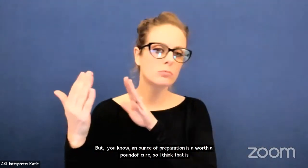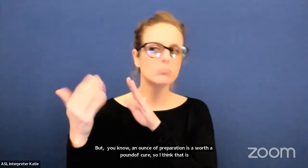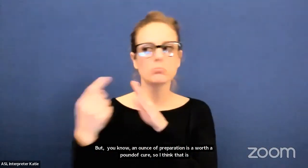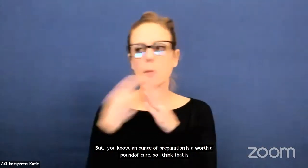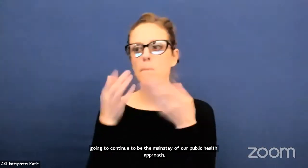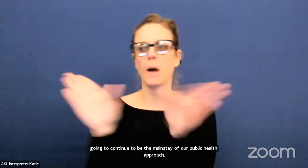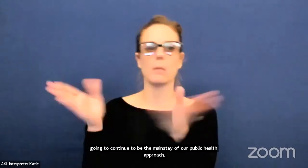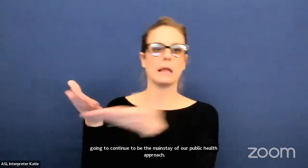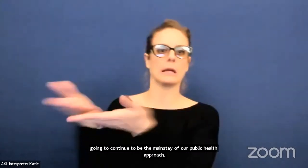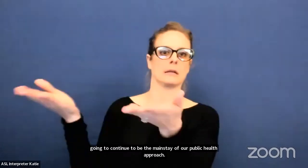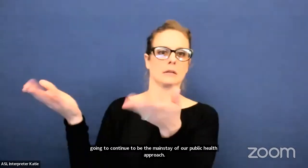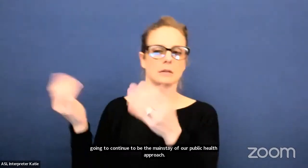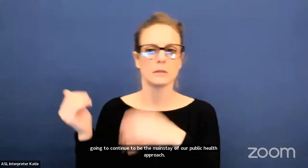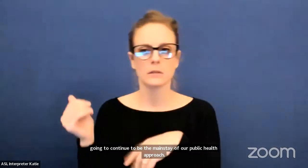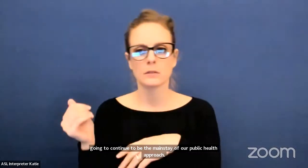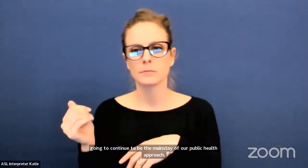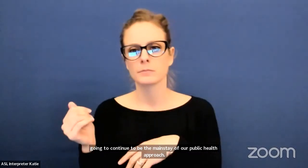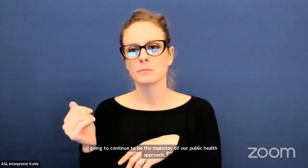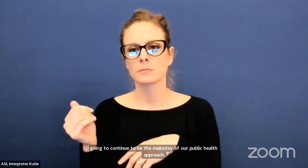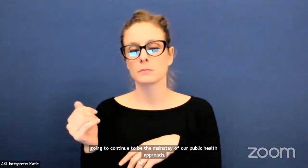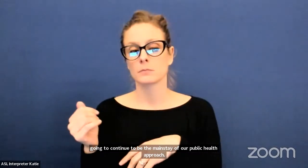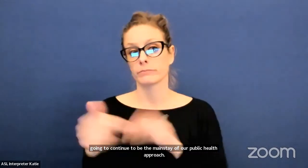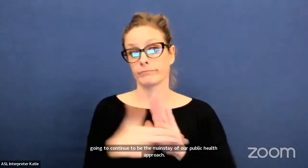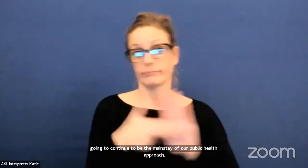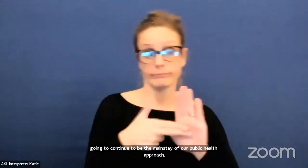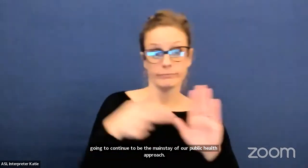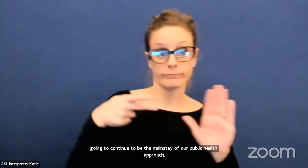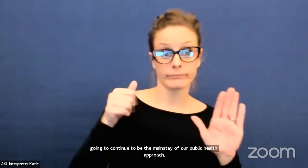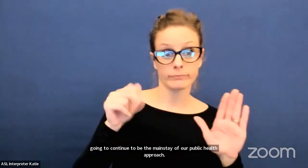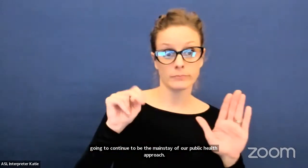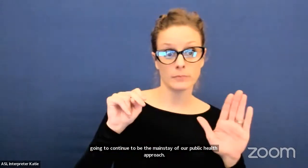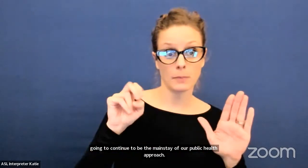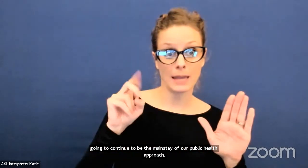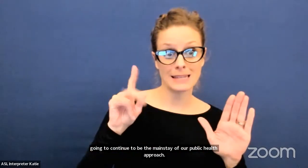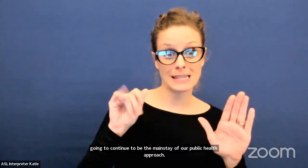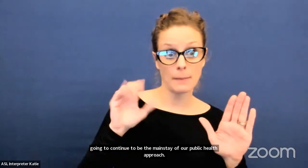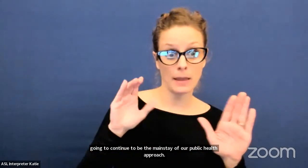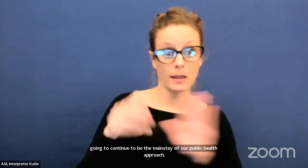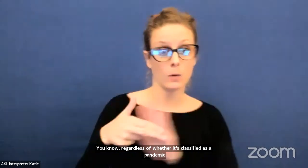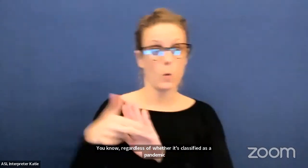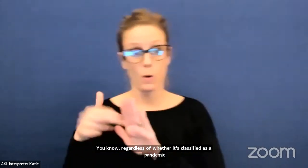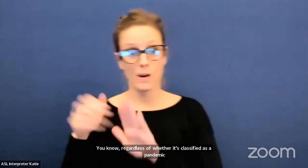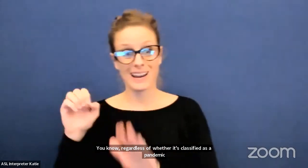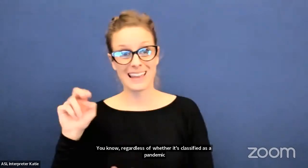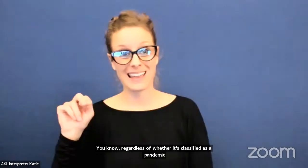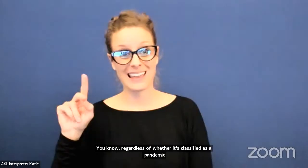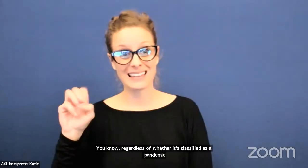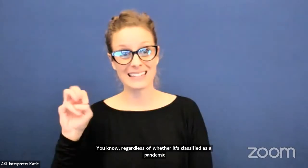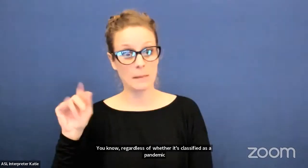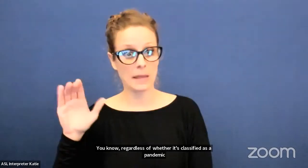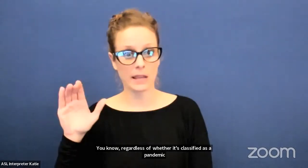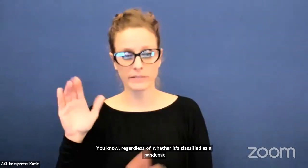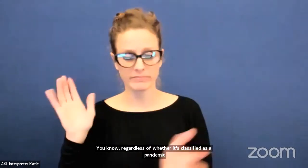regardless of whether it's classified as a pandemic or endemic condition.